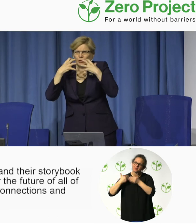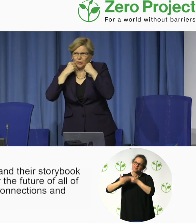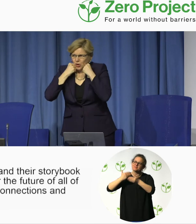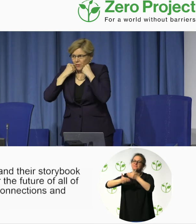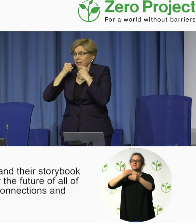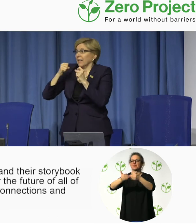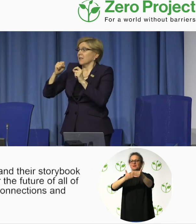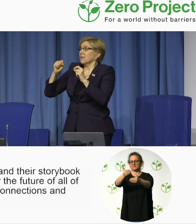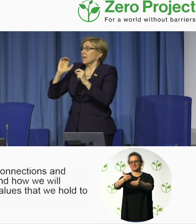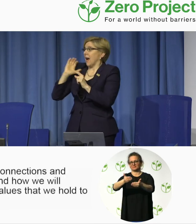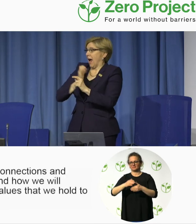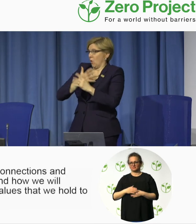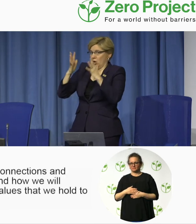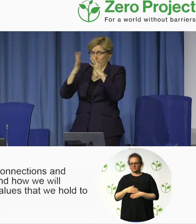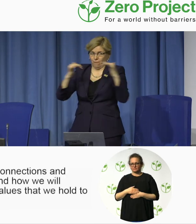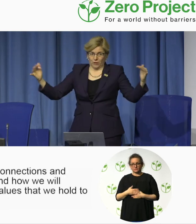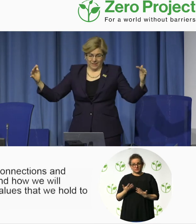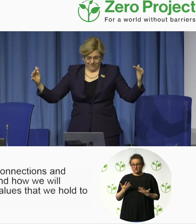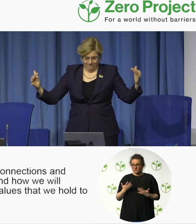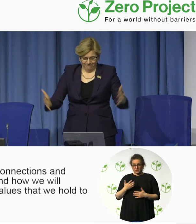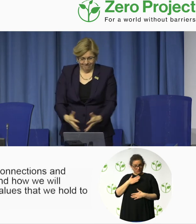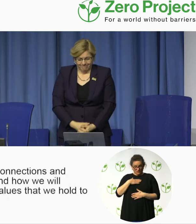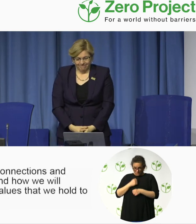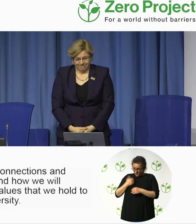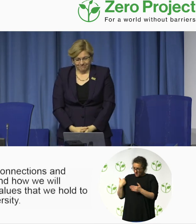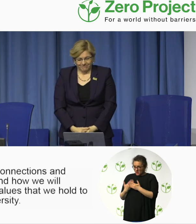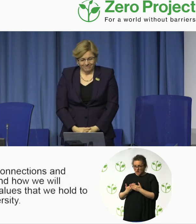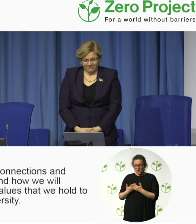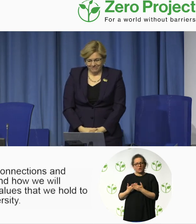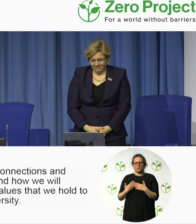work is preserving our diversity.